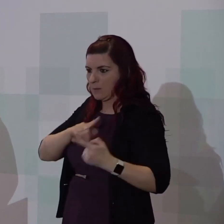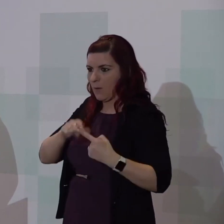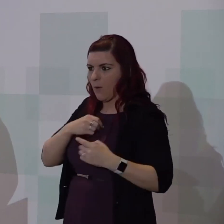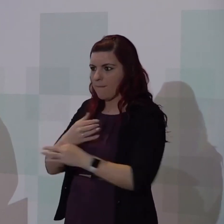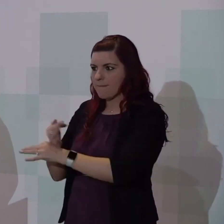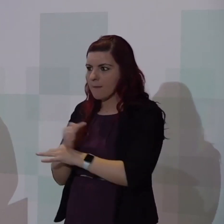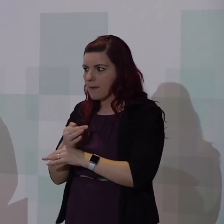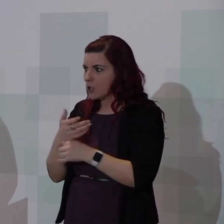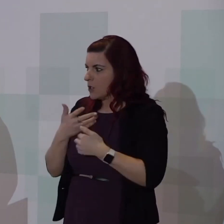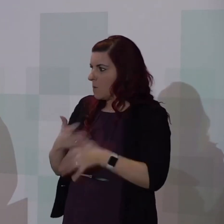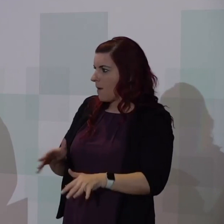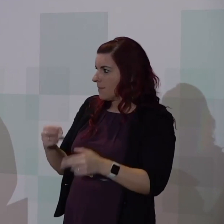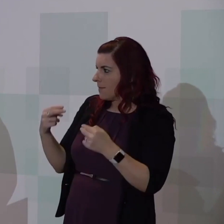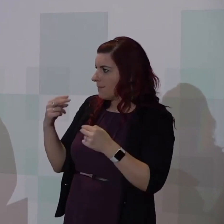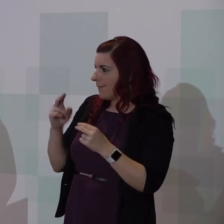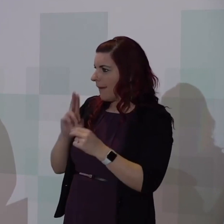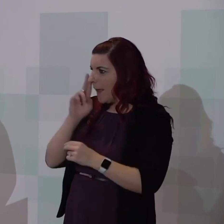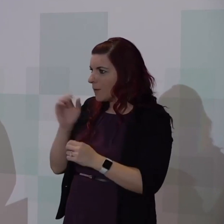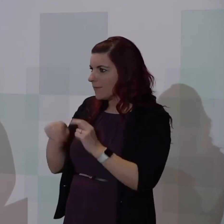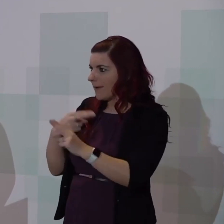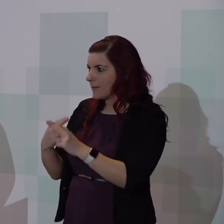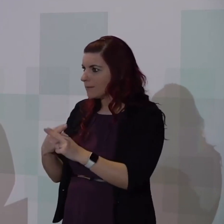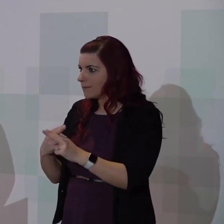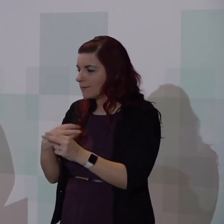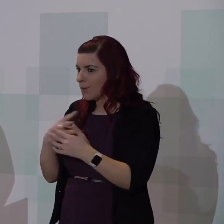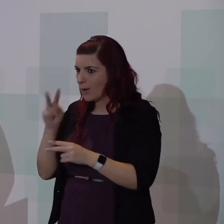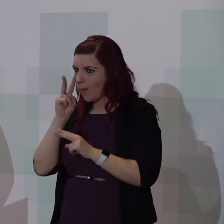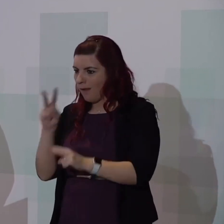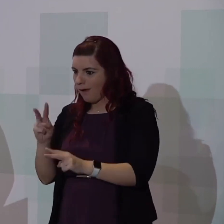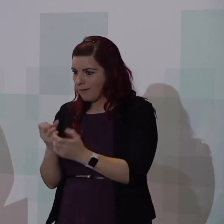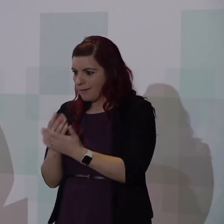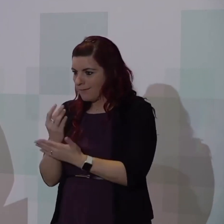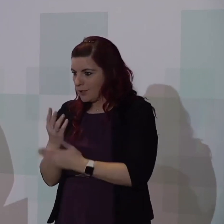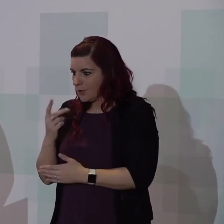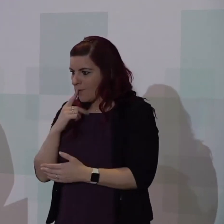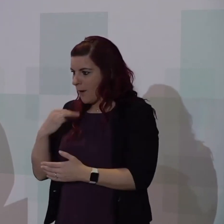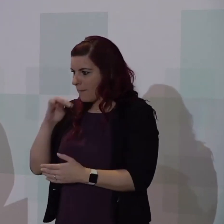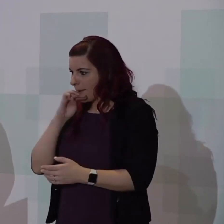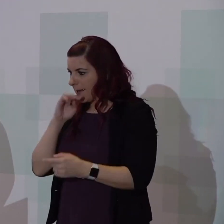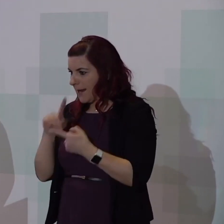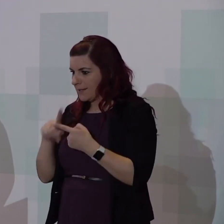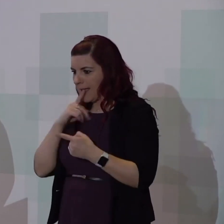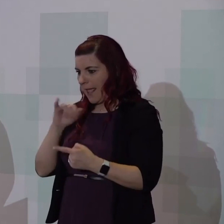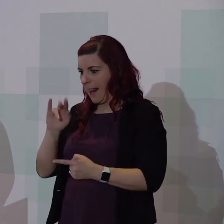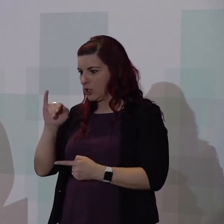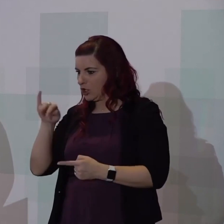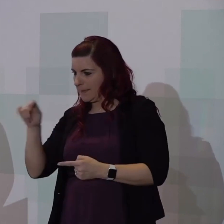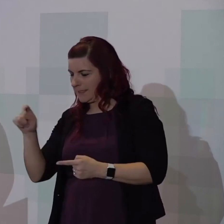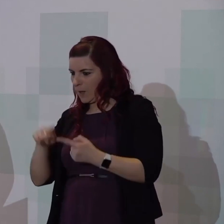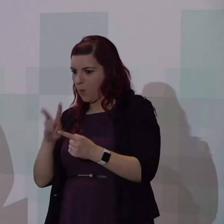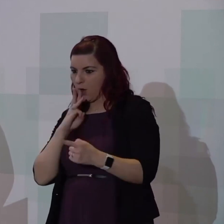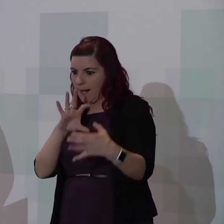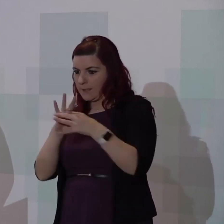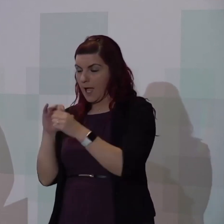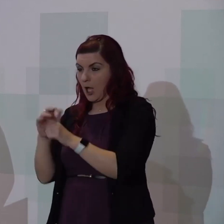She didn't want the neighbours finding out. When you look at the definition of illegitimate and words related to it, I can understand why